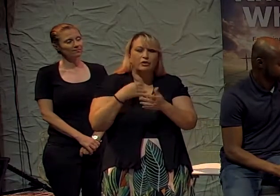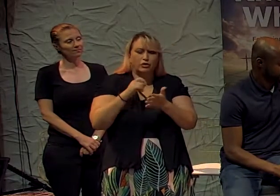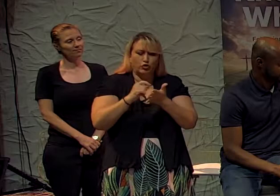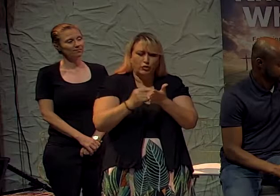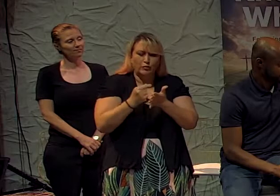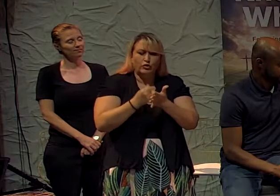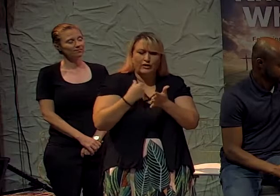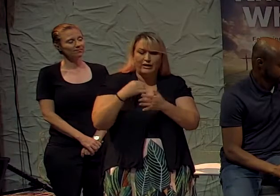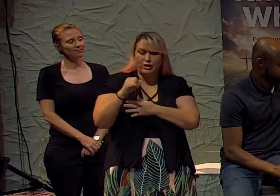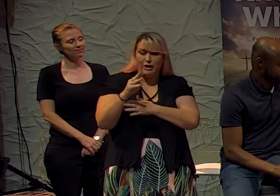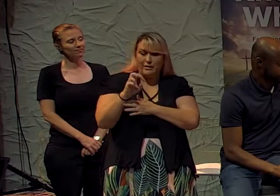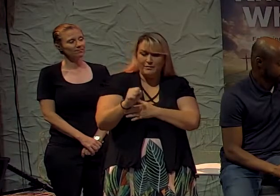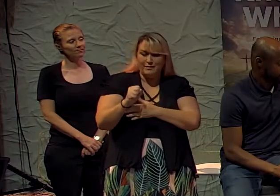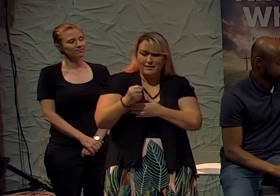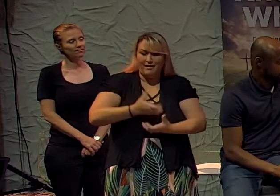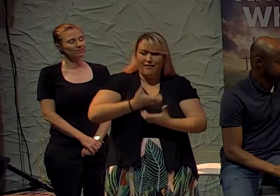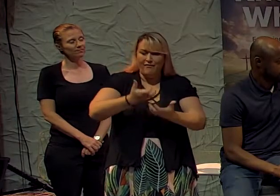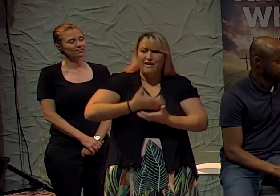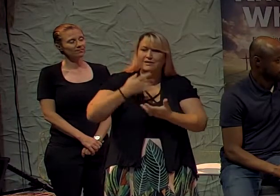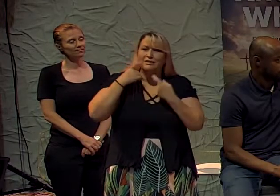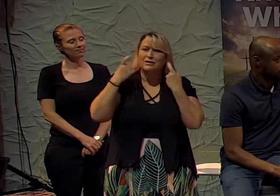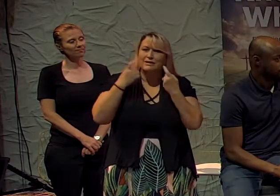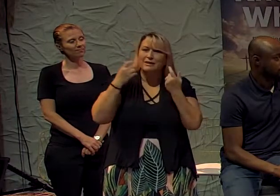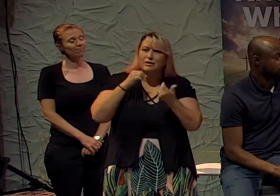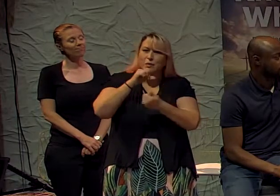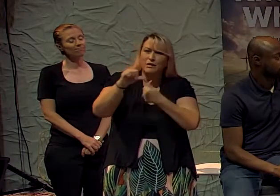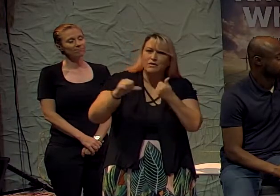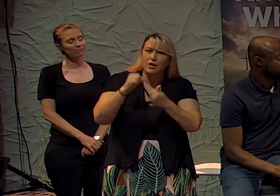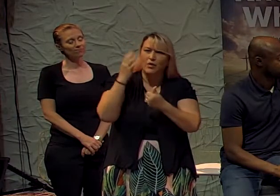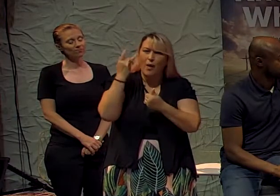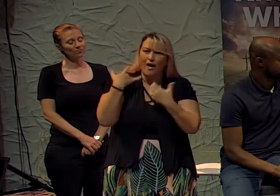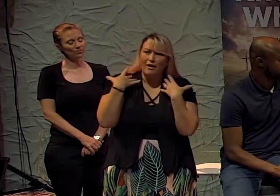sins to each other so that you can be healed. And